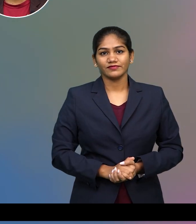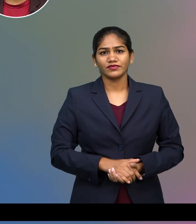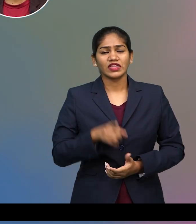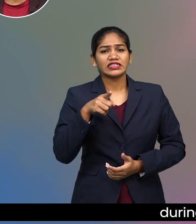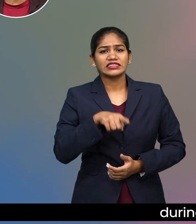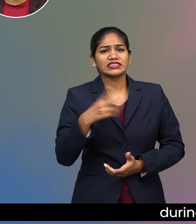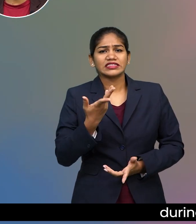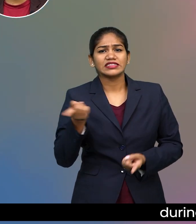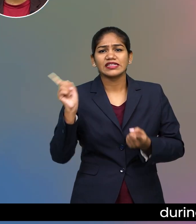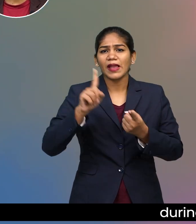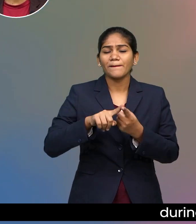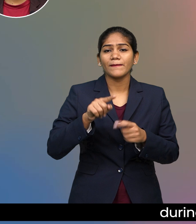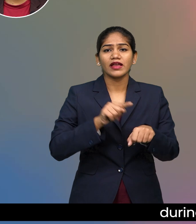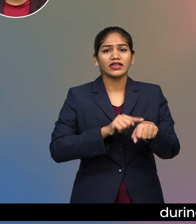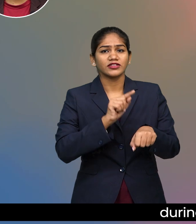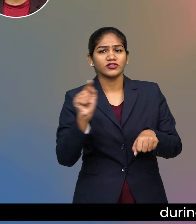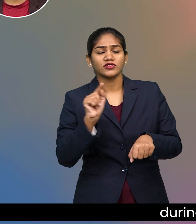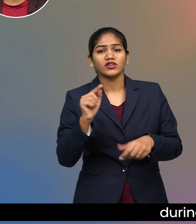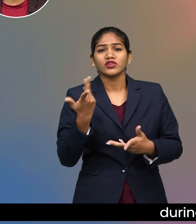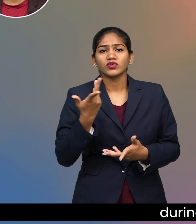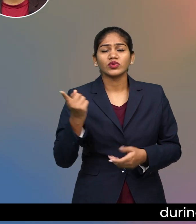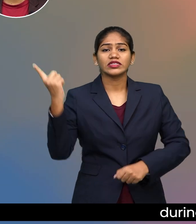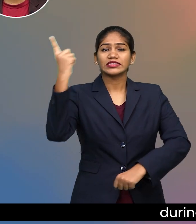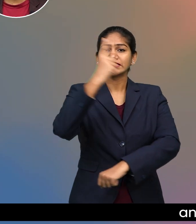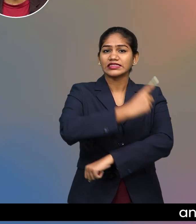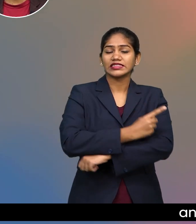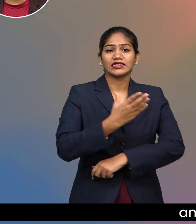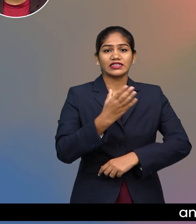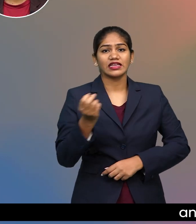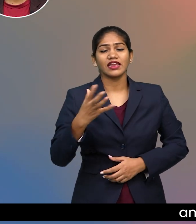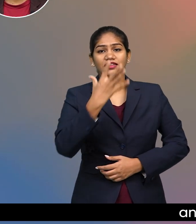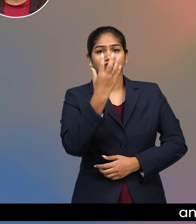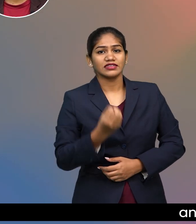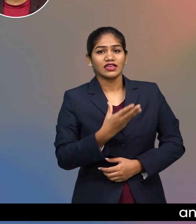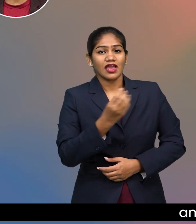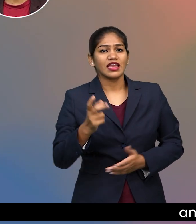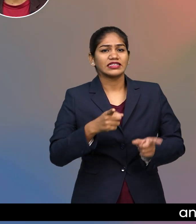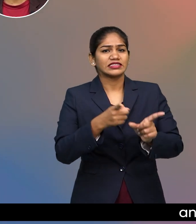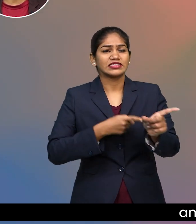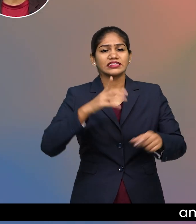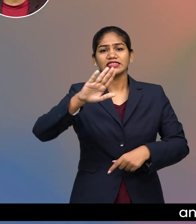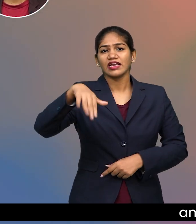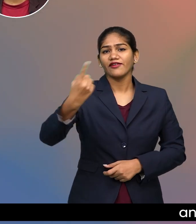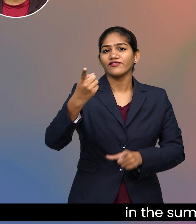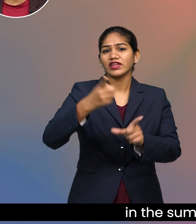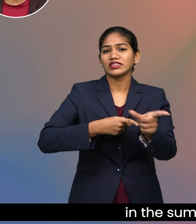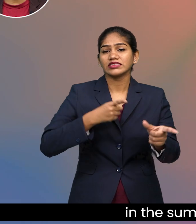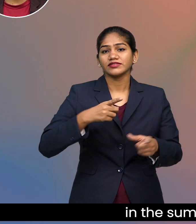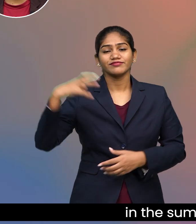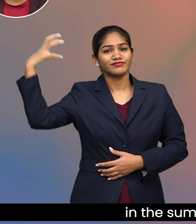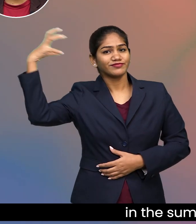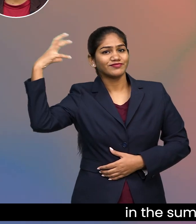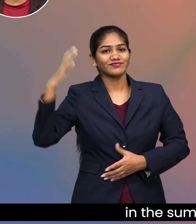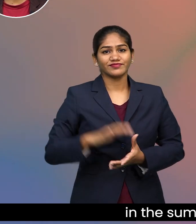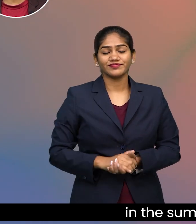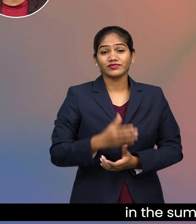This happens during the day and night and year after year in the